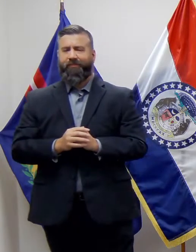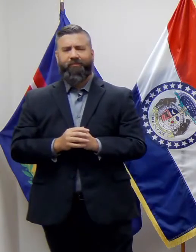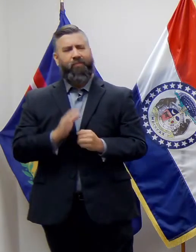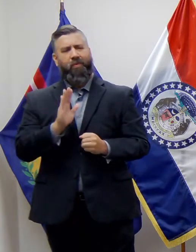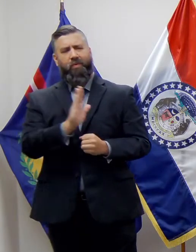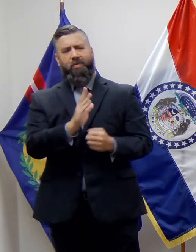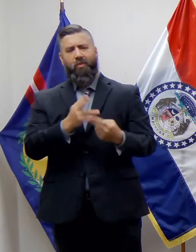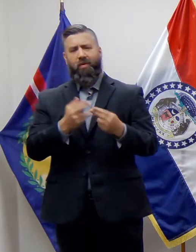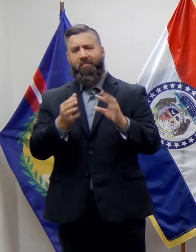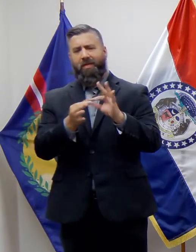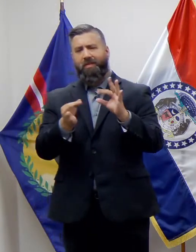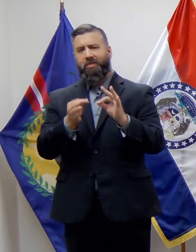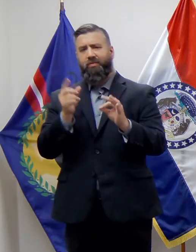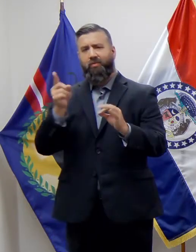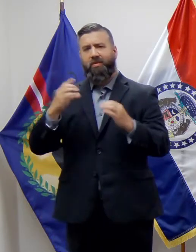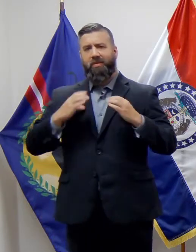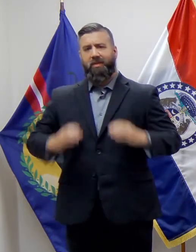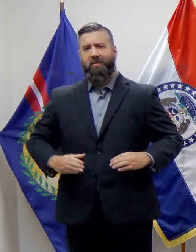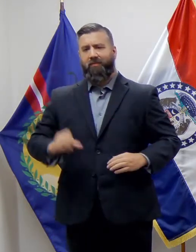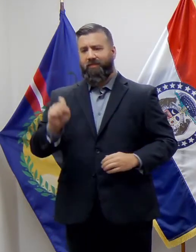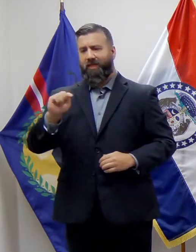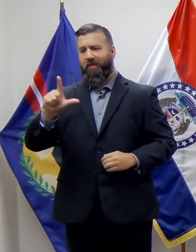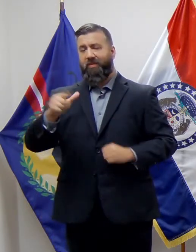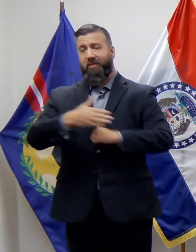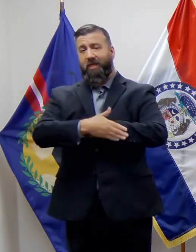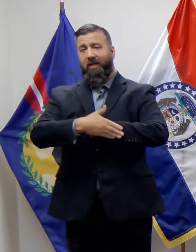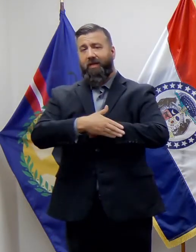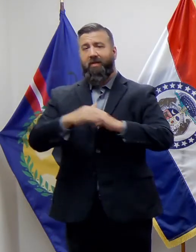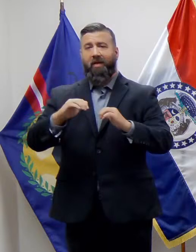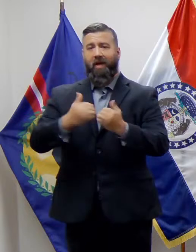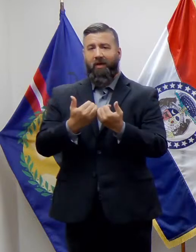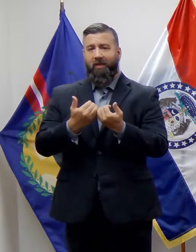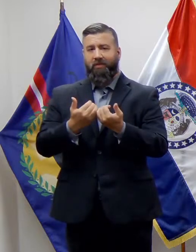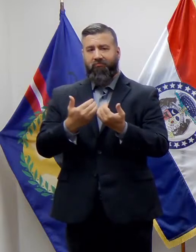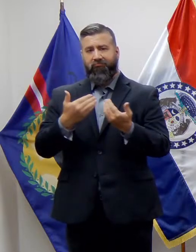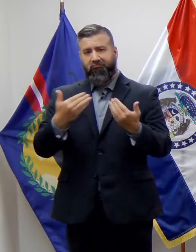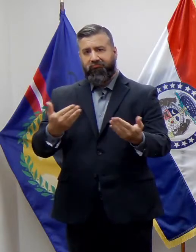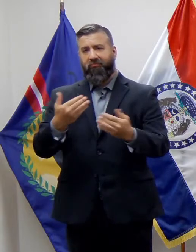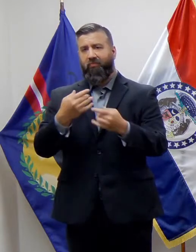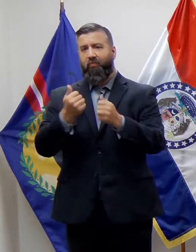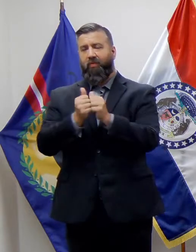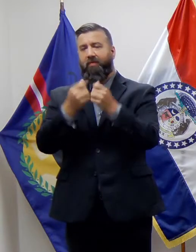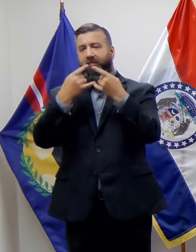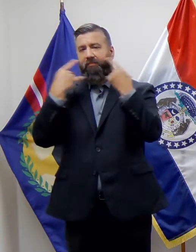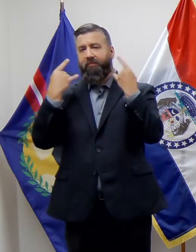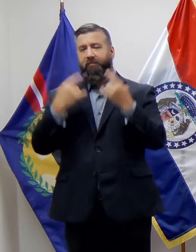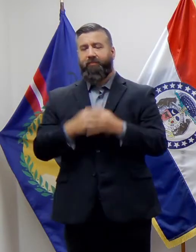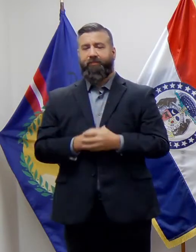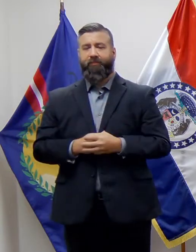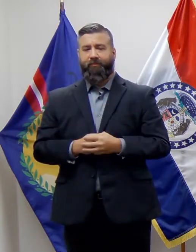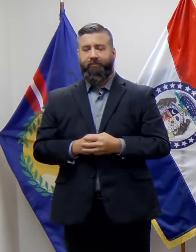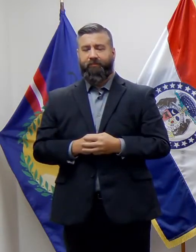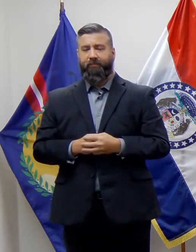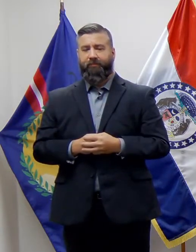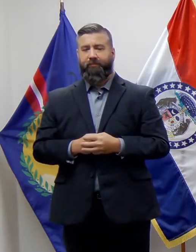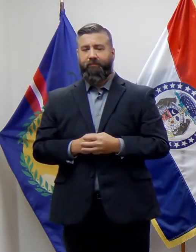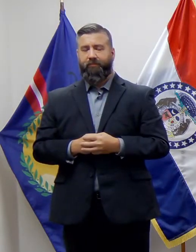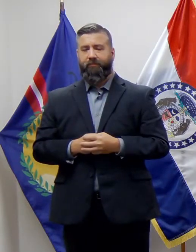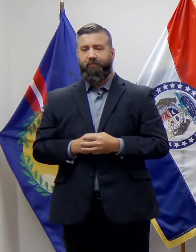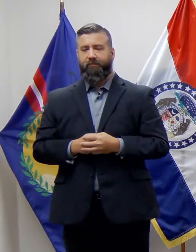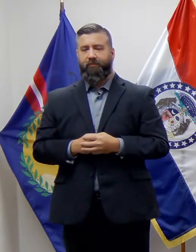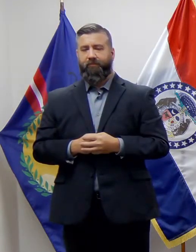What is your message to the citizens of St. Louis County about how they should be viewing the mask mandate at this point? Well, there's a lot of